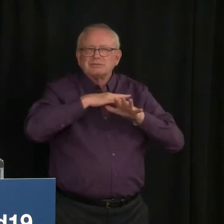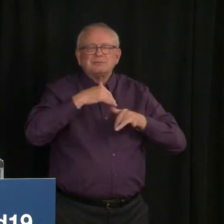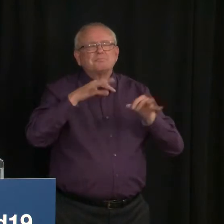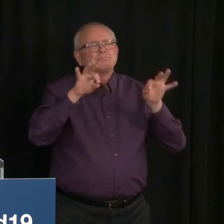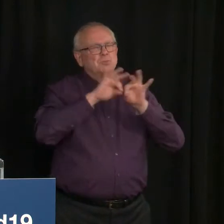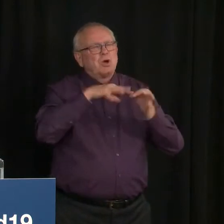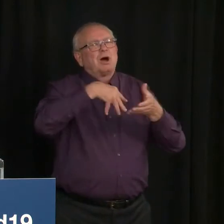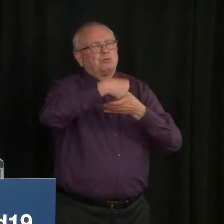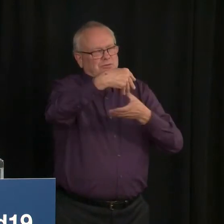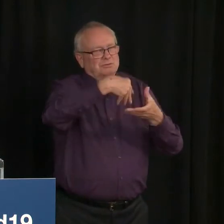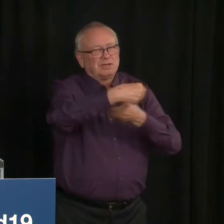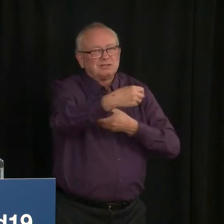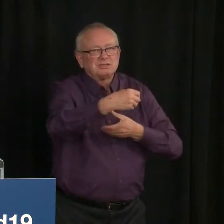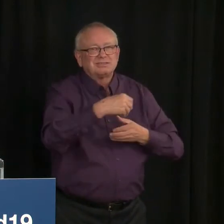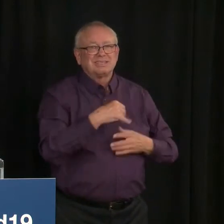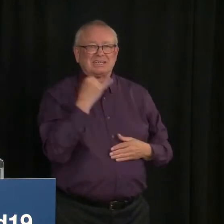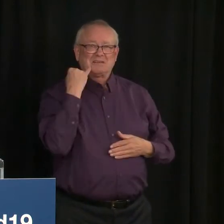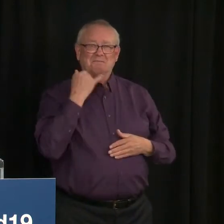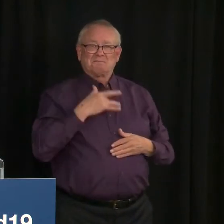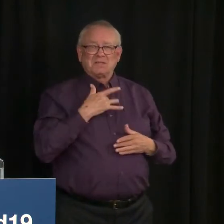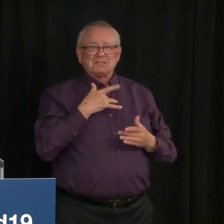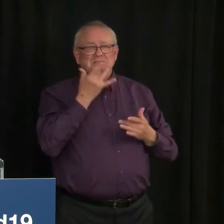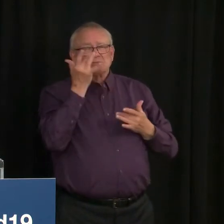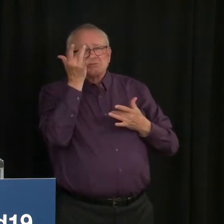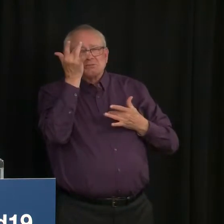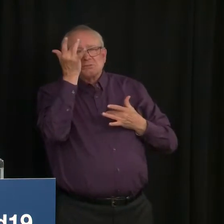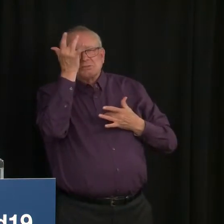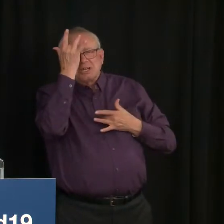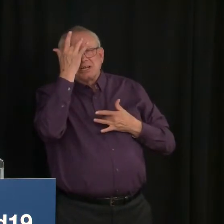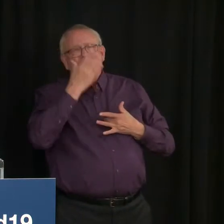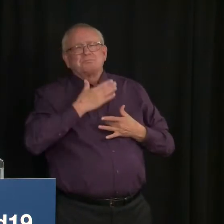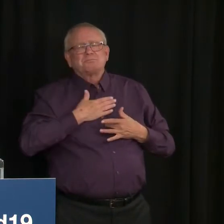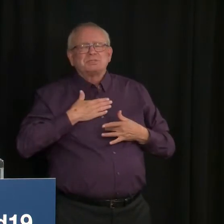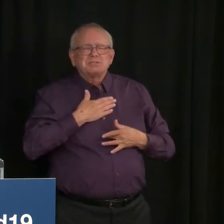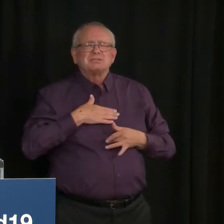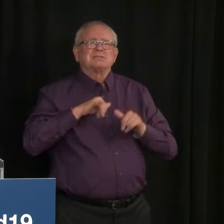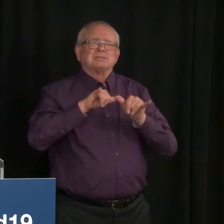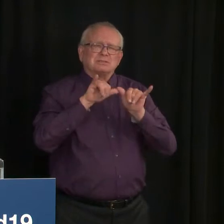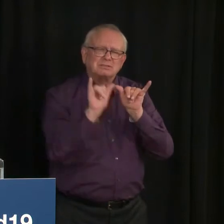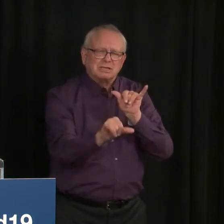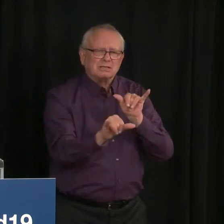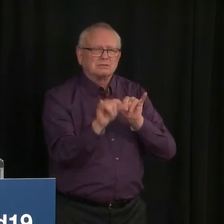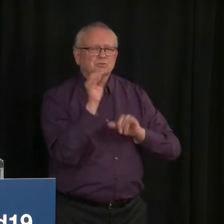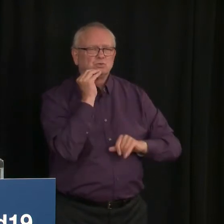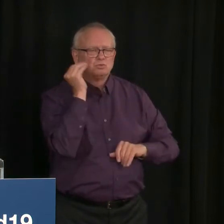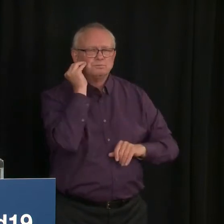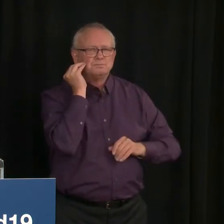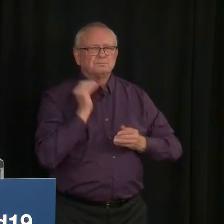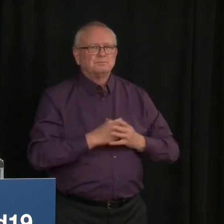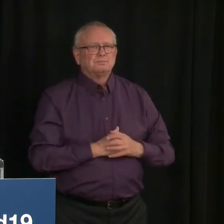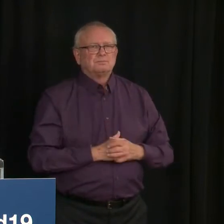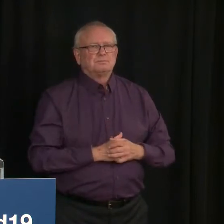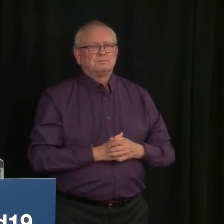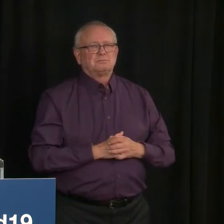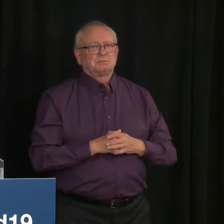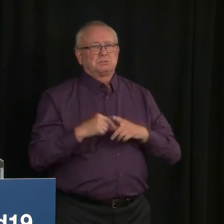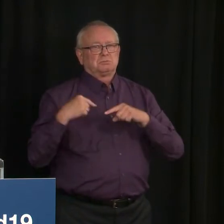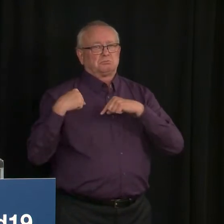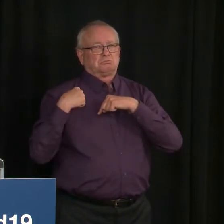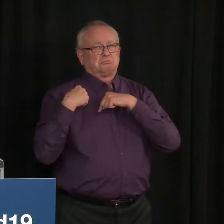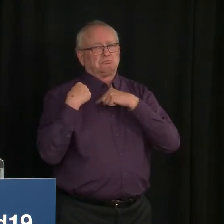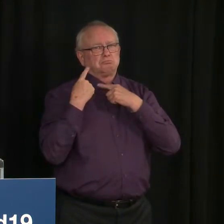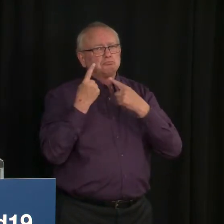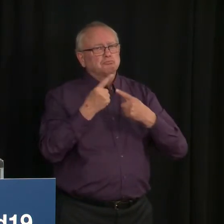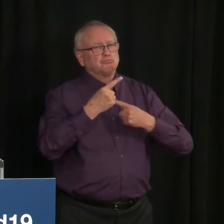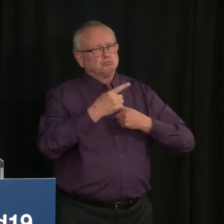bit sick, we can make a difference. We have come far and we're seeing real progress. If we all do our part, we